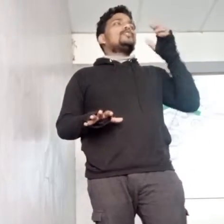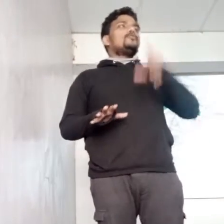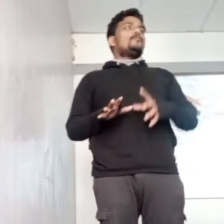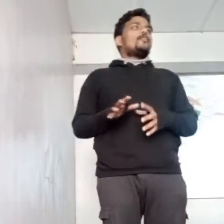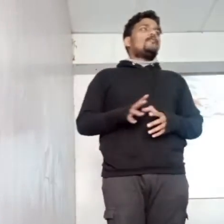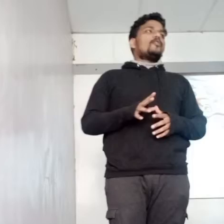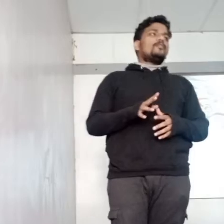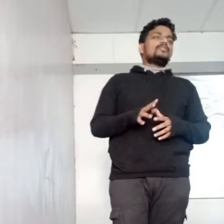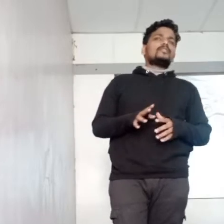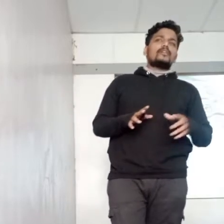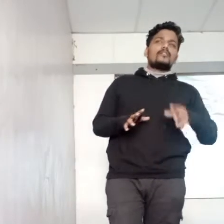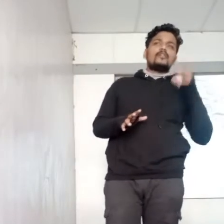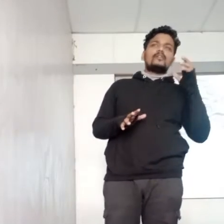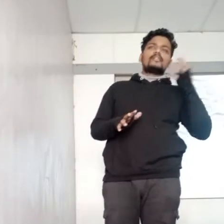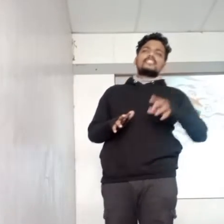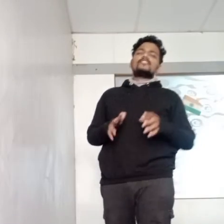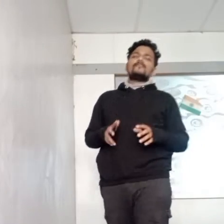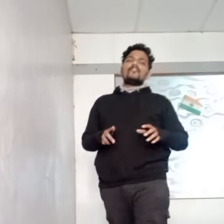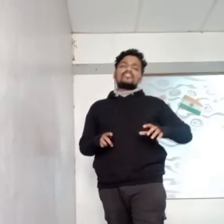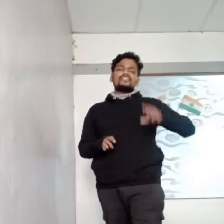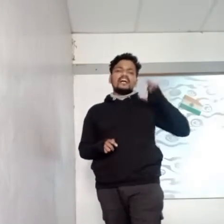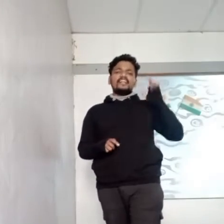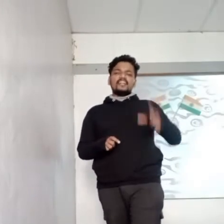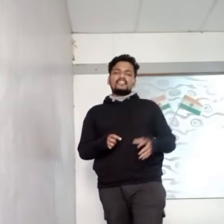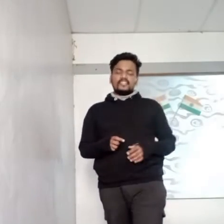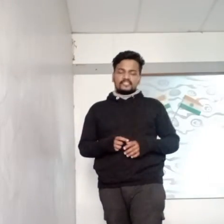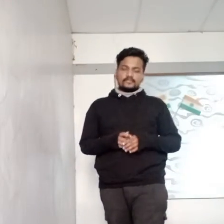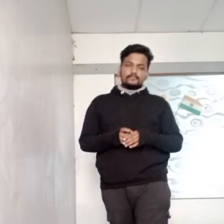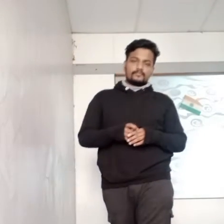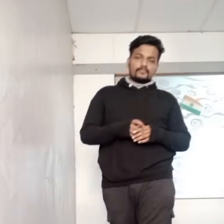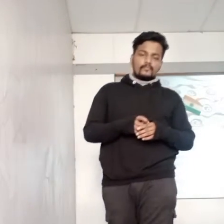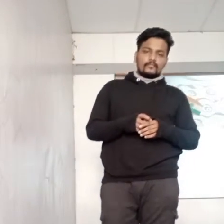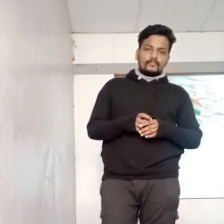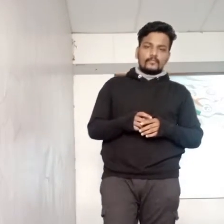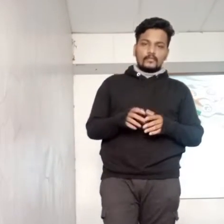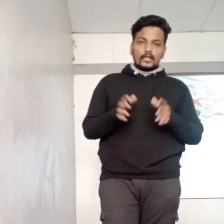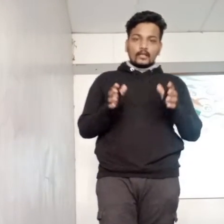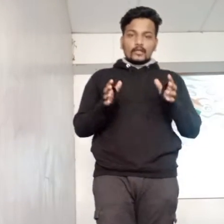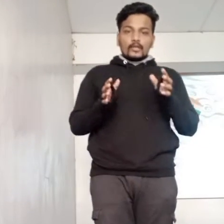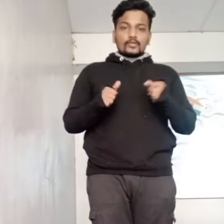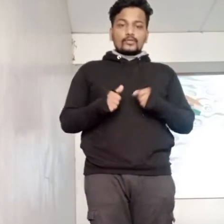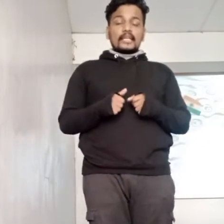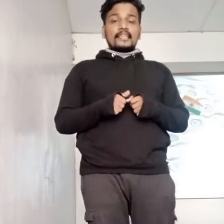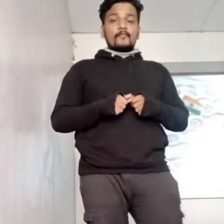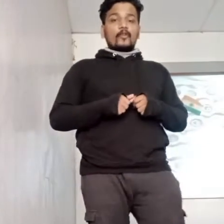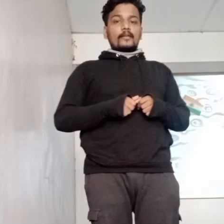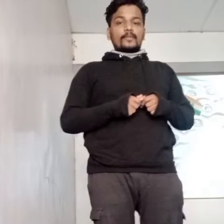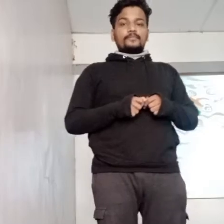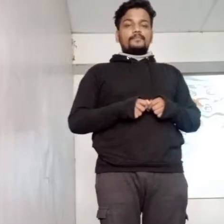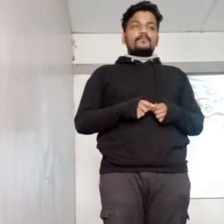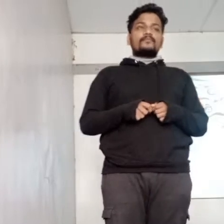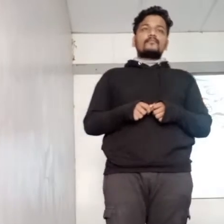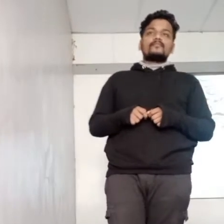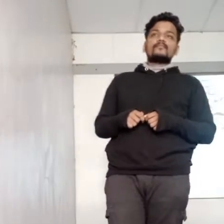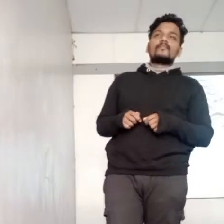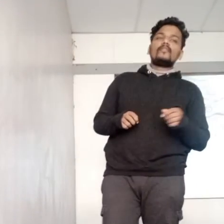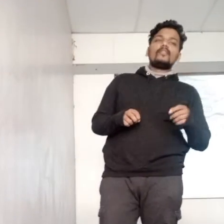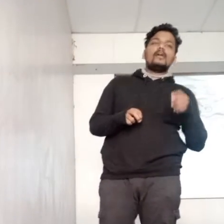give performance task for the 100 threads. So that time what happened?